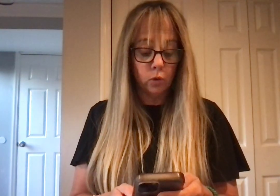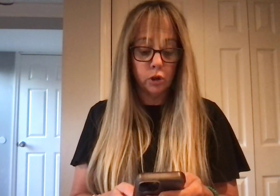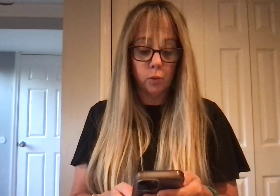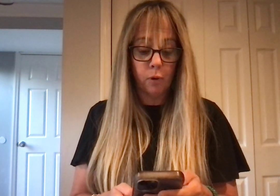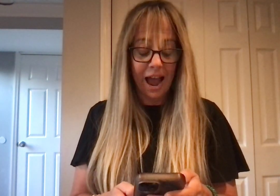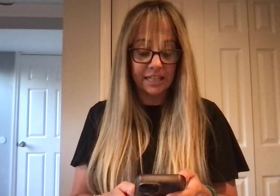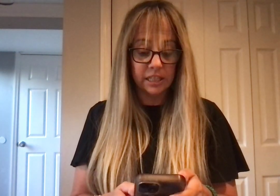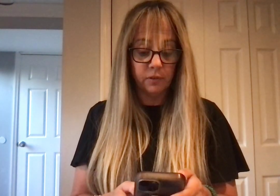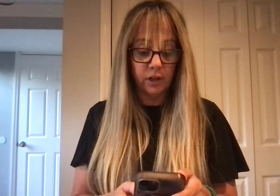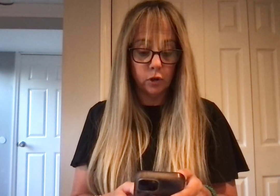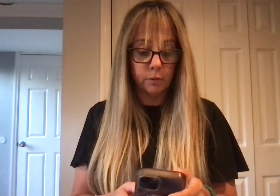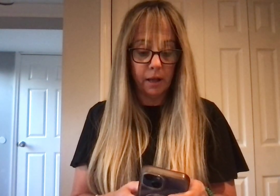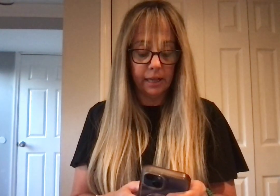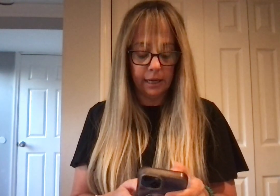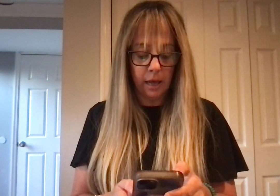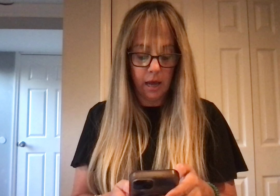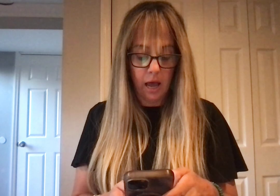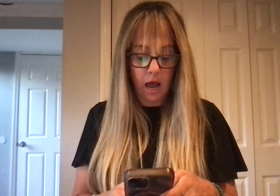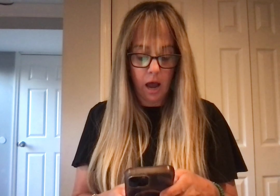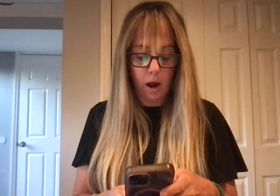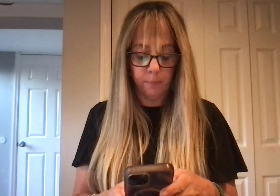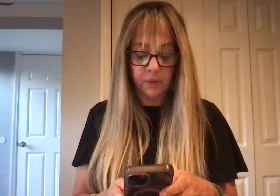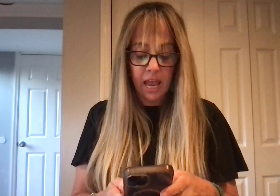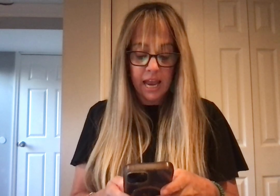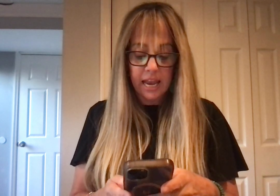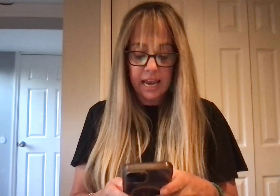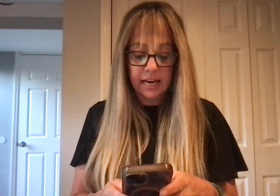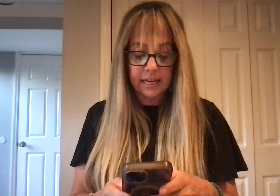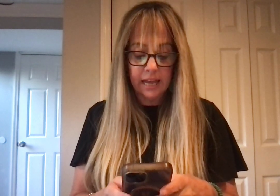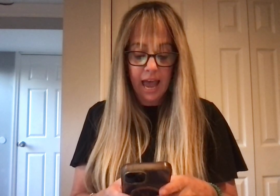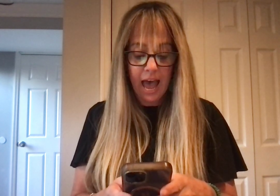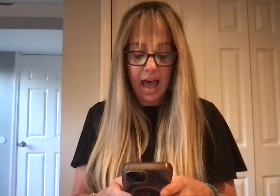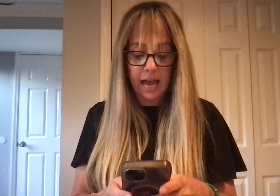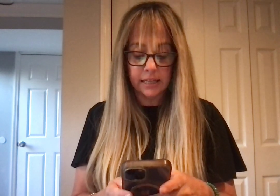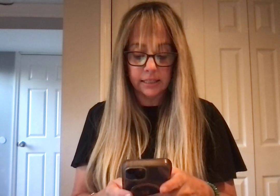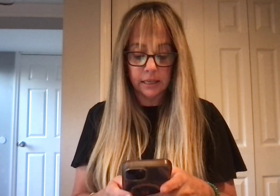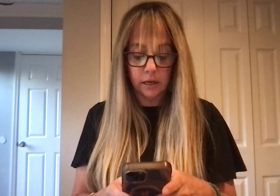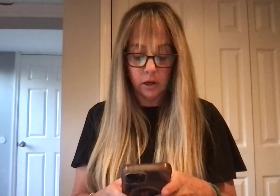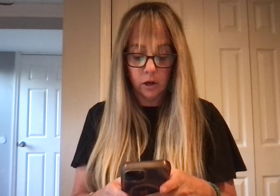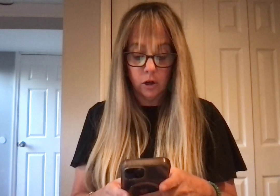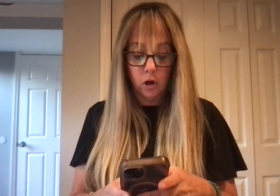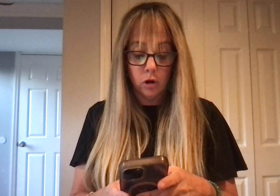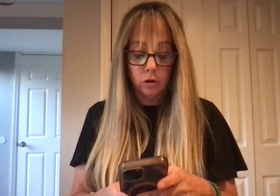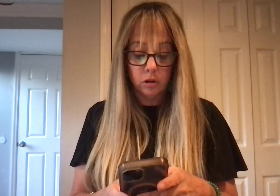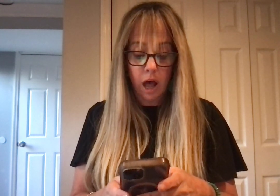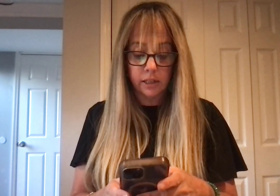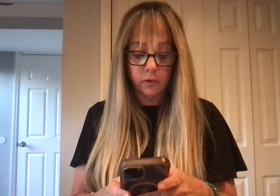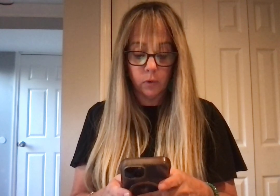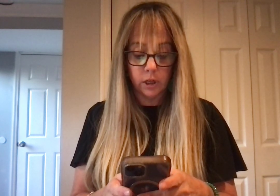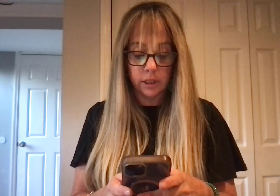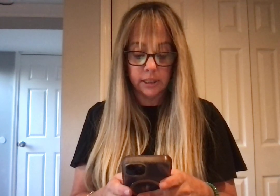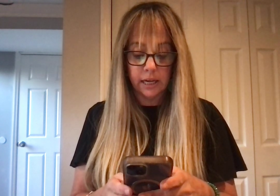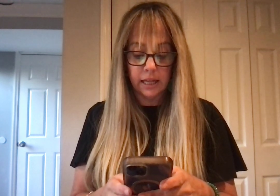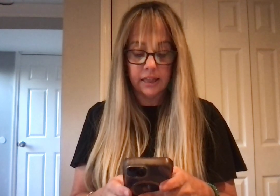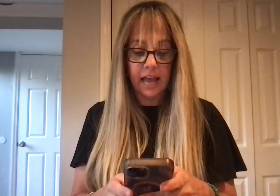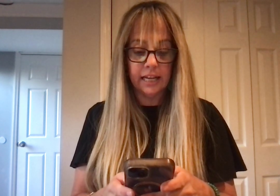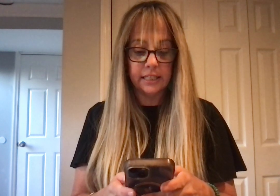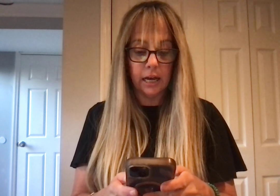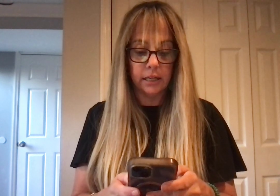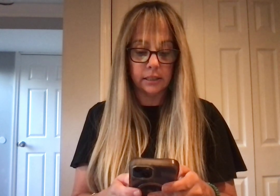to practice fingerspelling. It has lots of words that it does. Let me